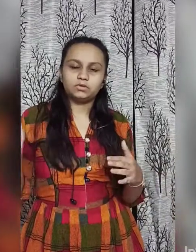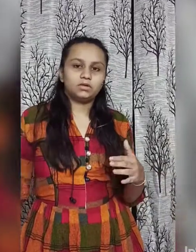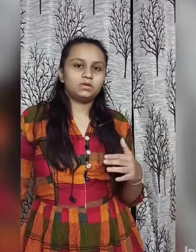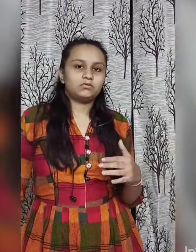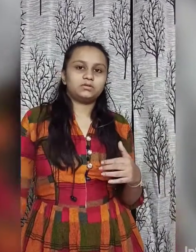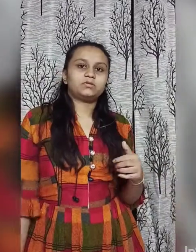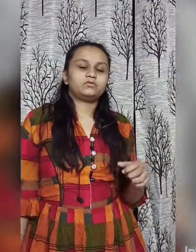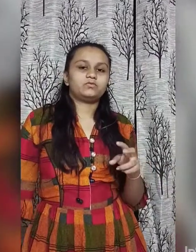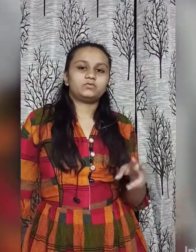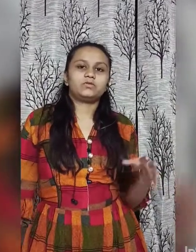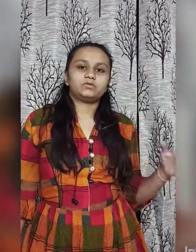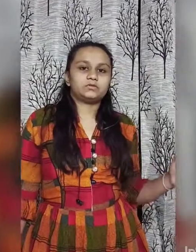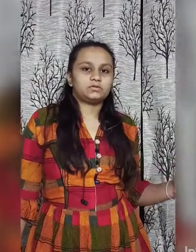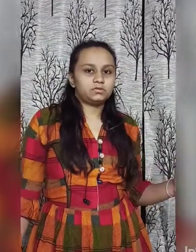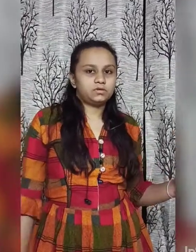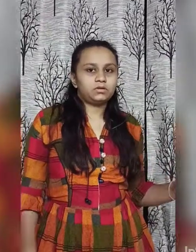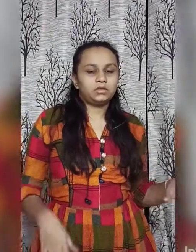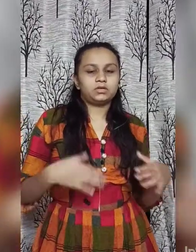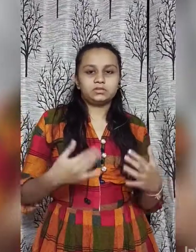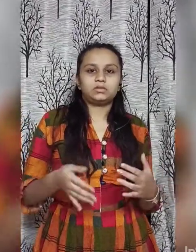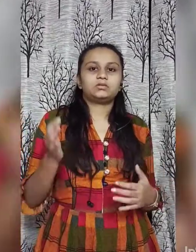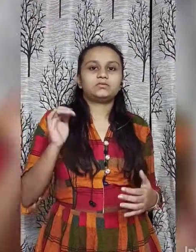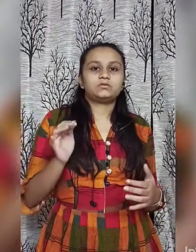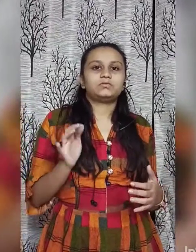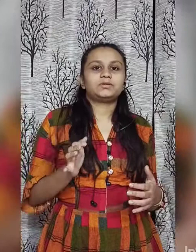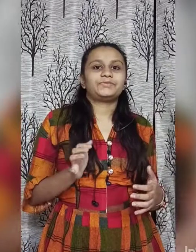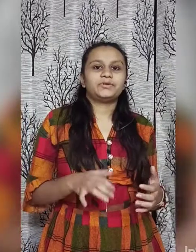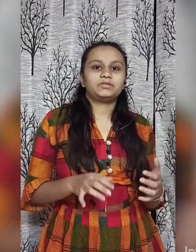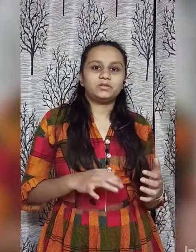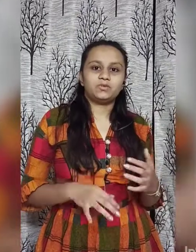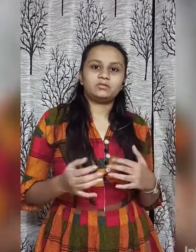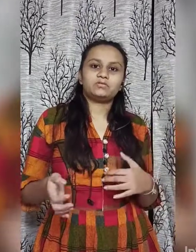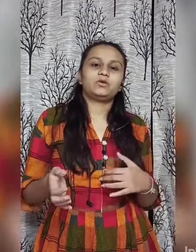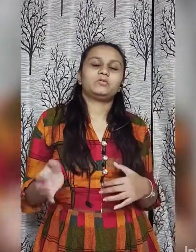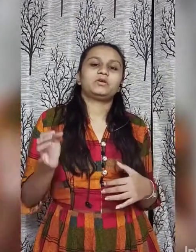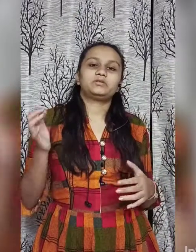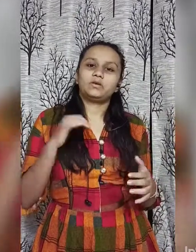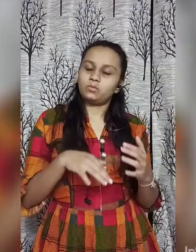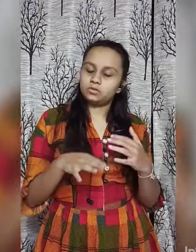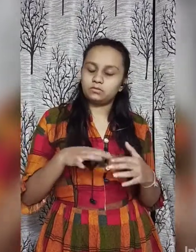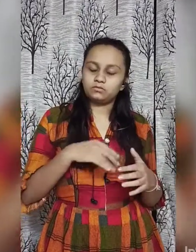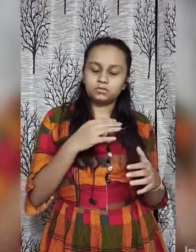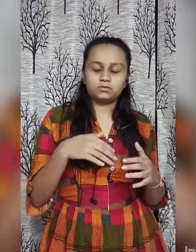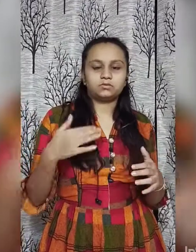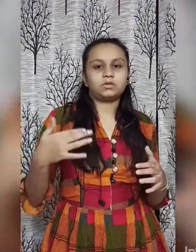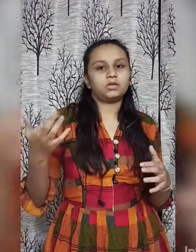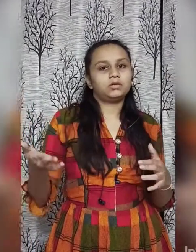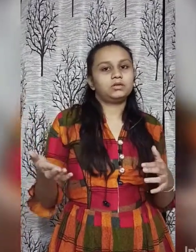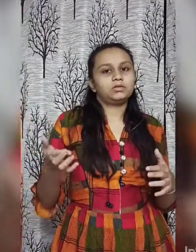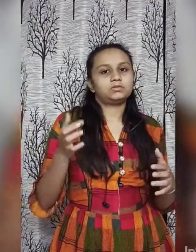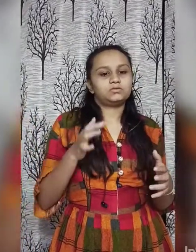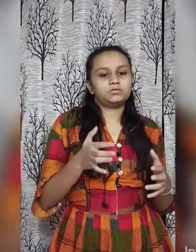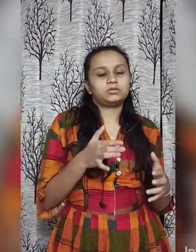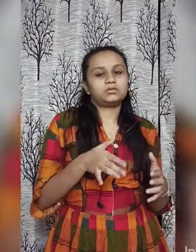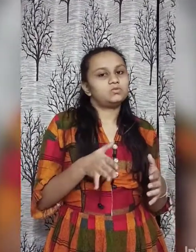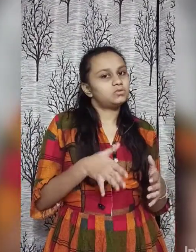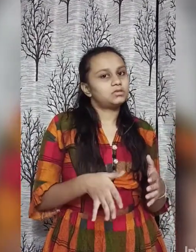towards one or few contracts. Hence, it is comparatively simple to comply the cost of such contracts. This method is